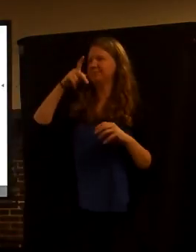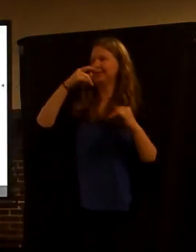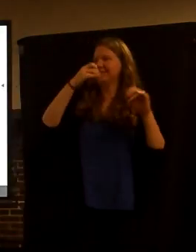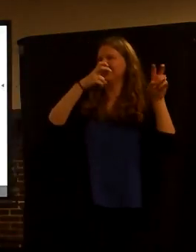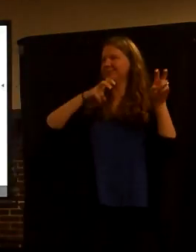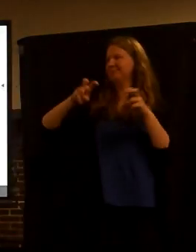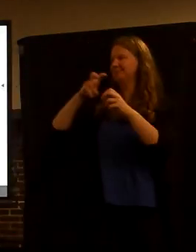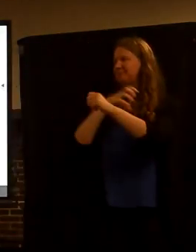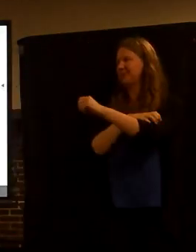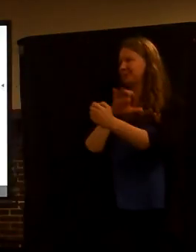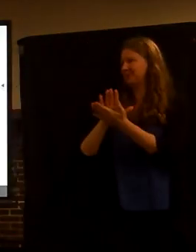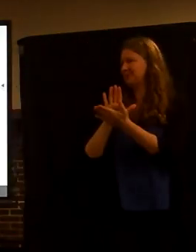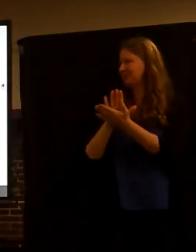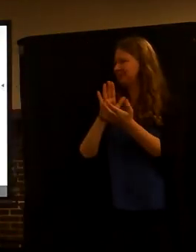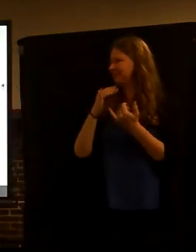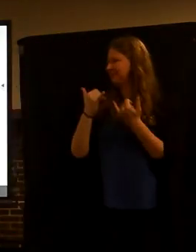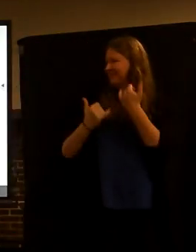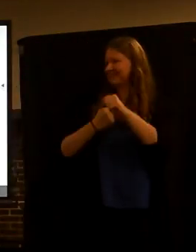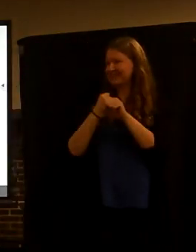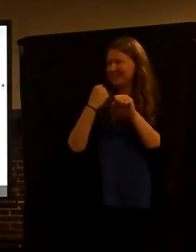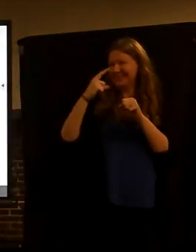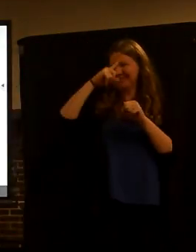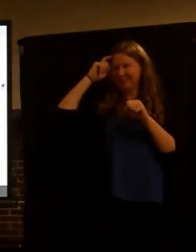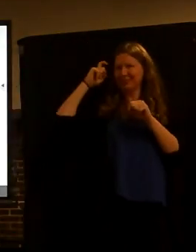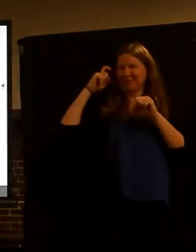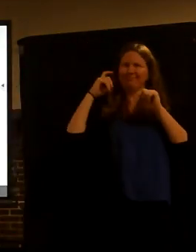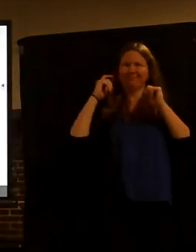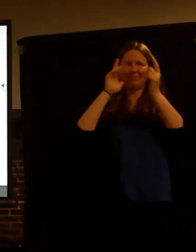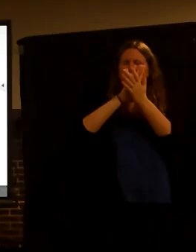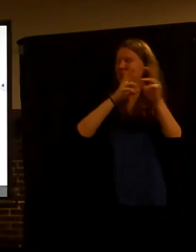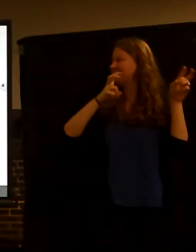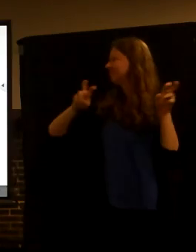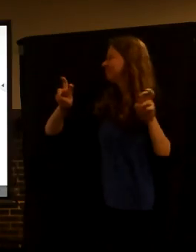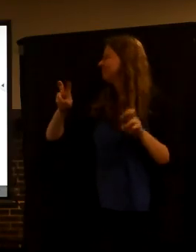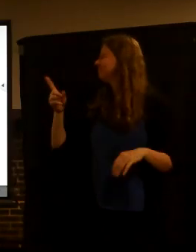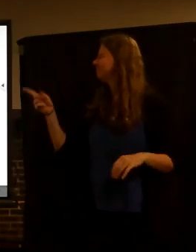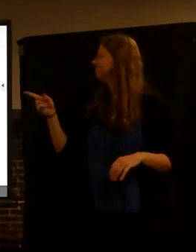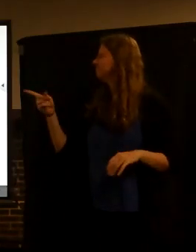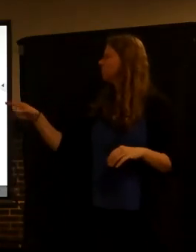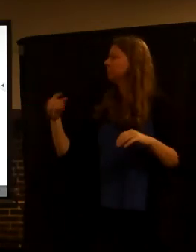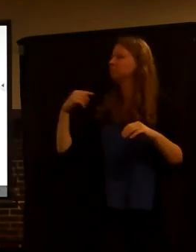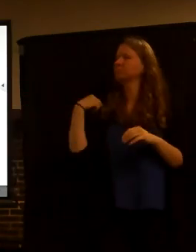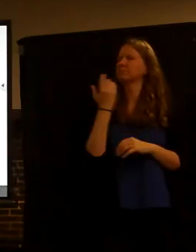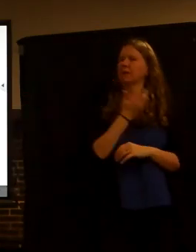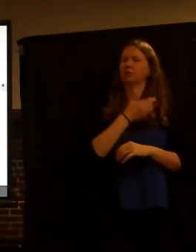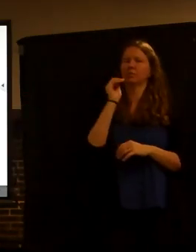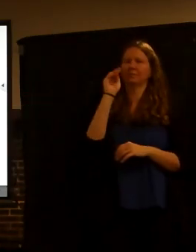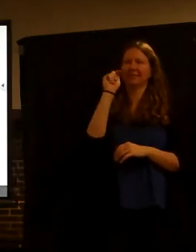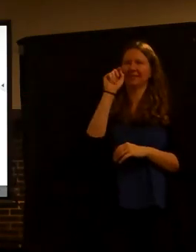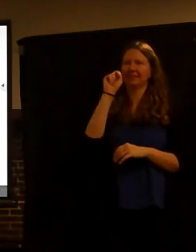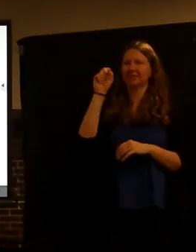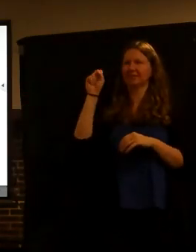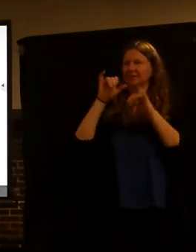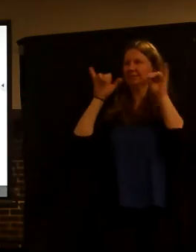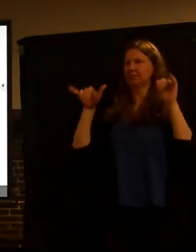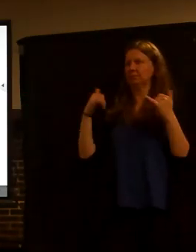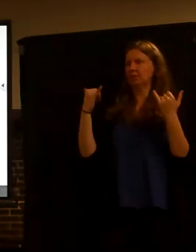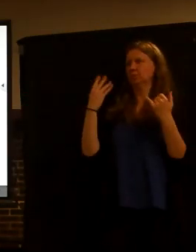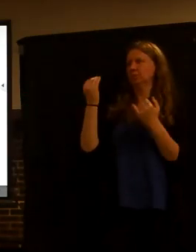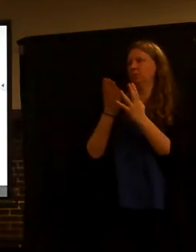So this is listed here because there's been a transition from the Indiana IEP to Power School. That happened this summer. So